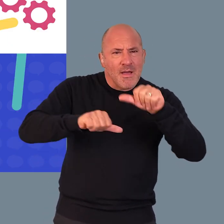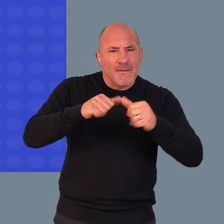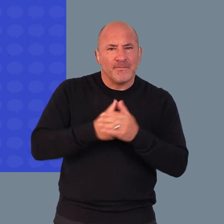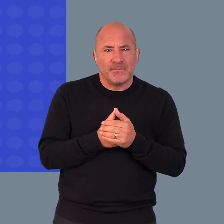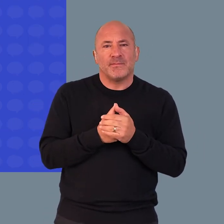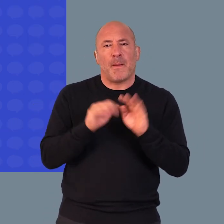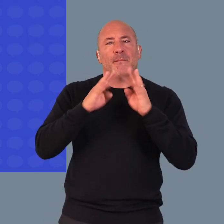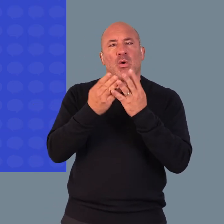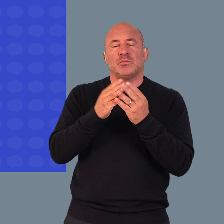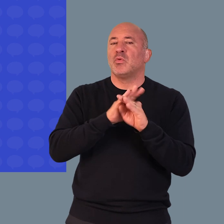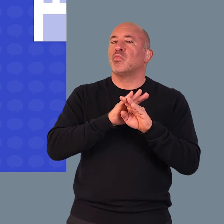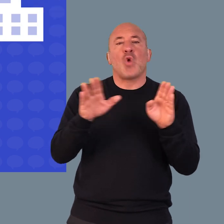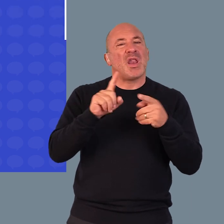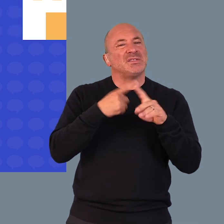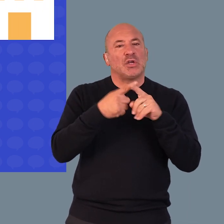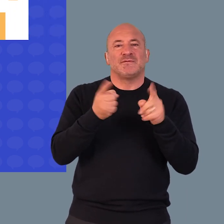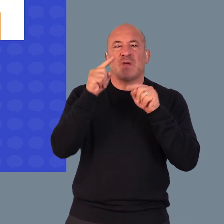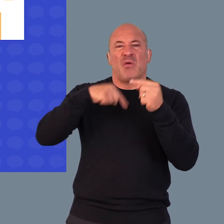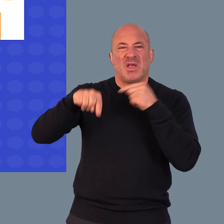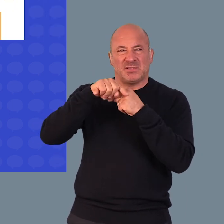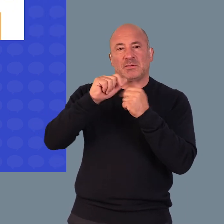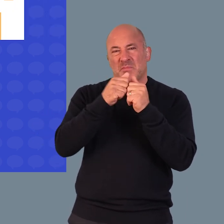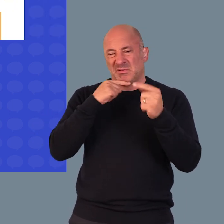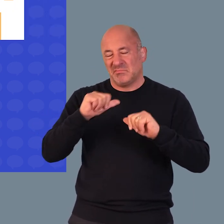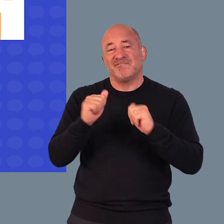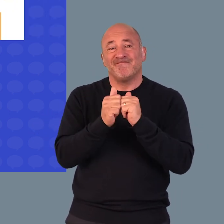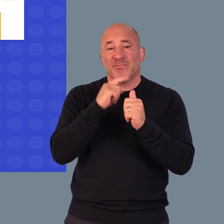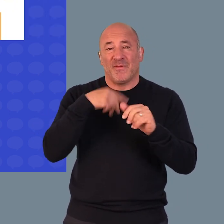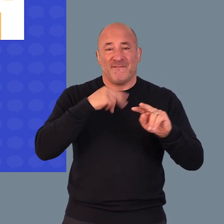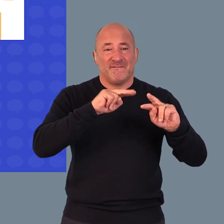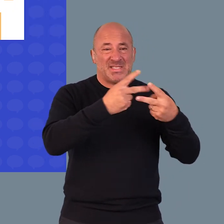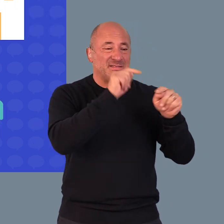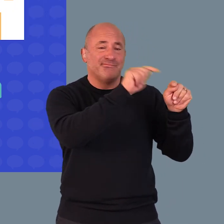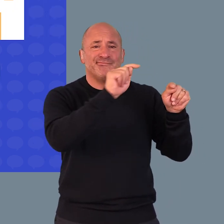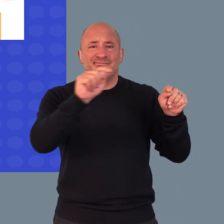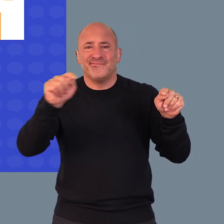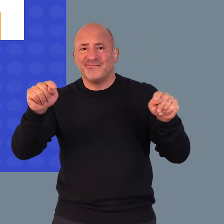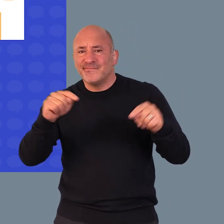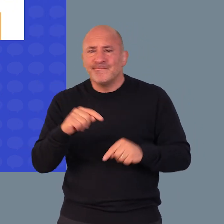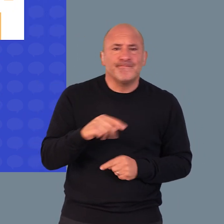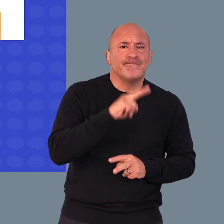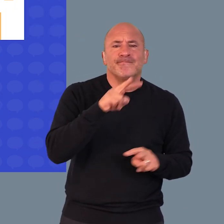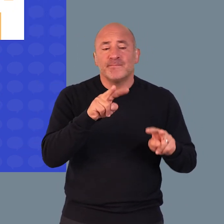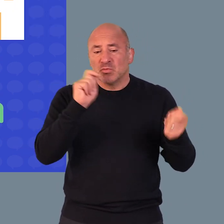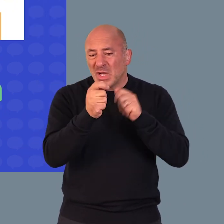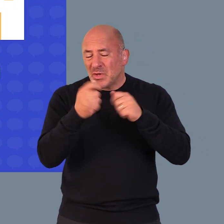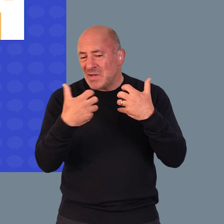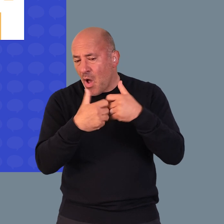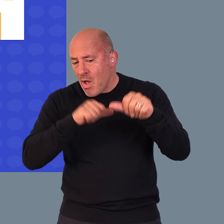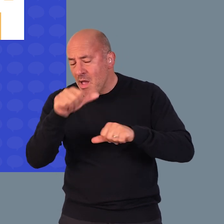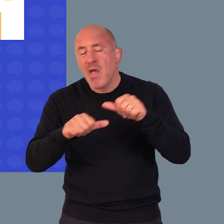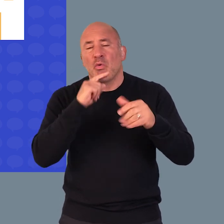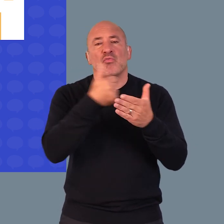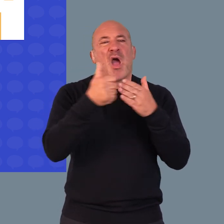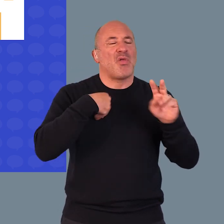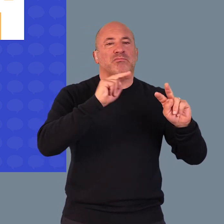work. Non-executive directors from the boards of all partners agreed to visit health and care facilities regularly